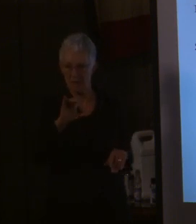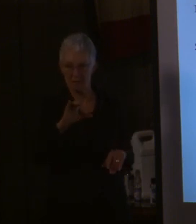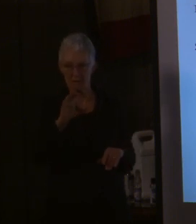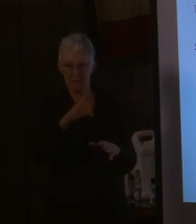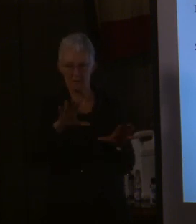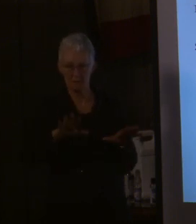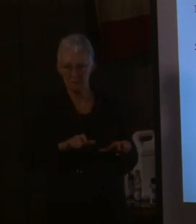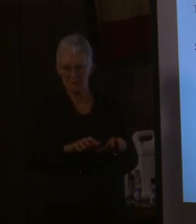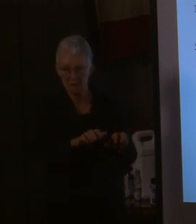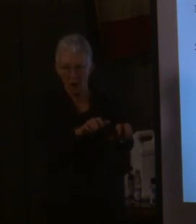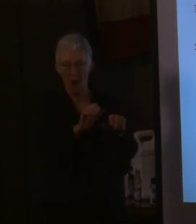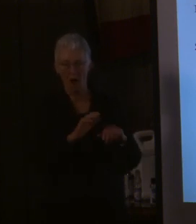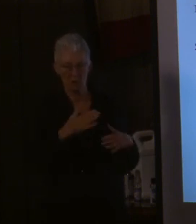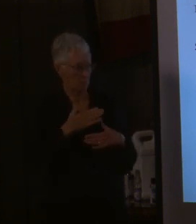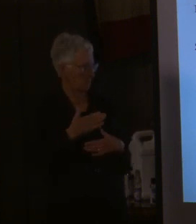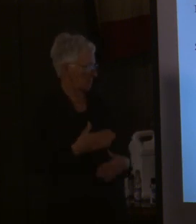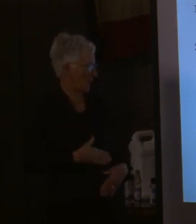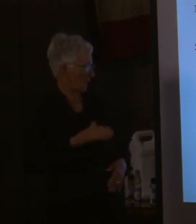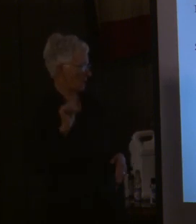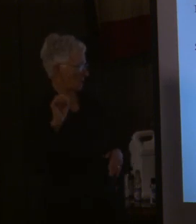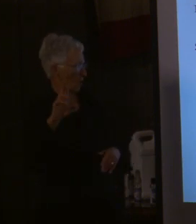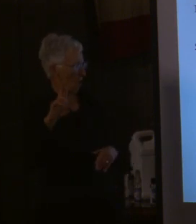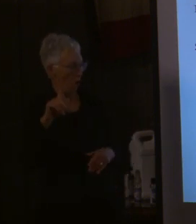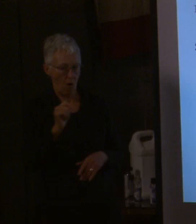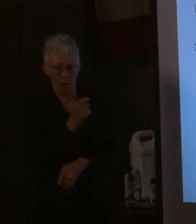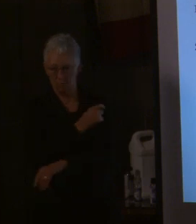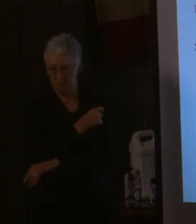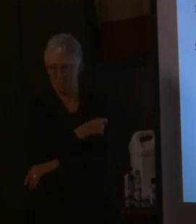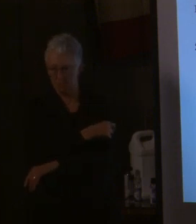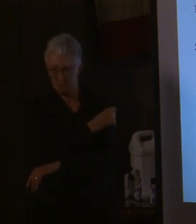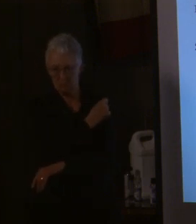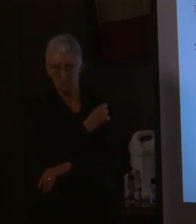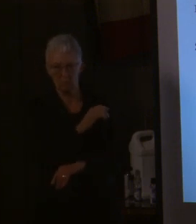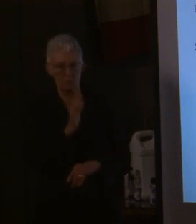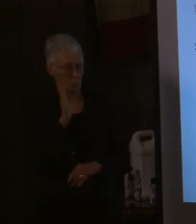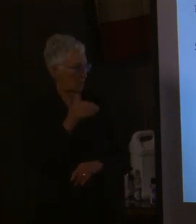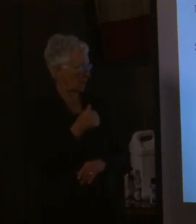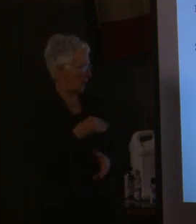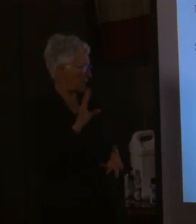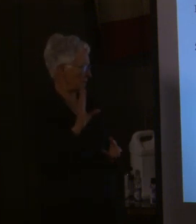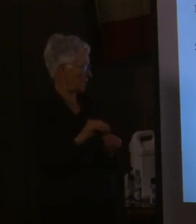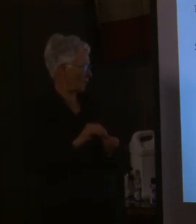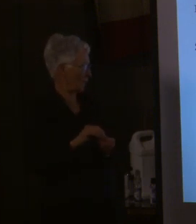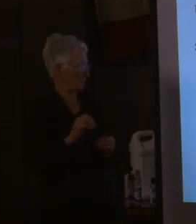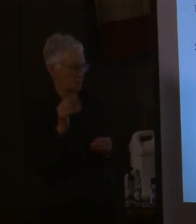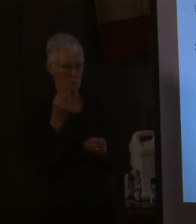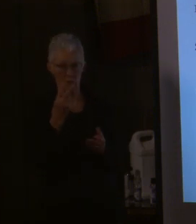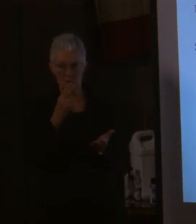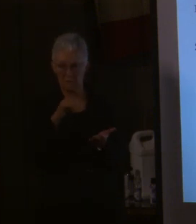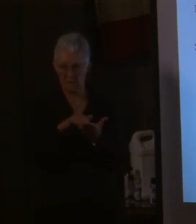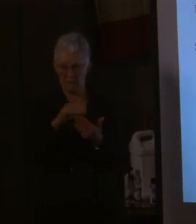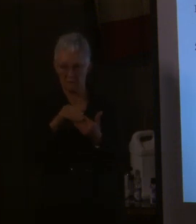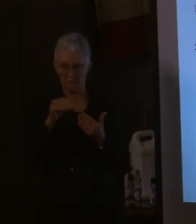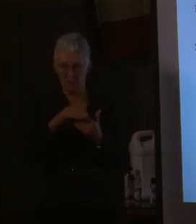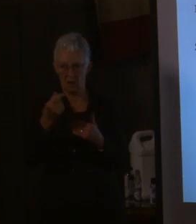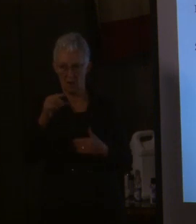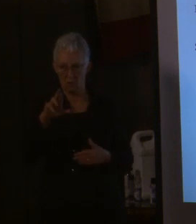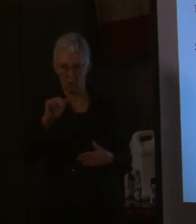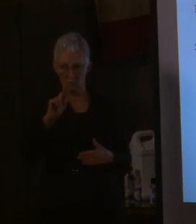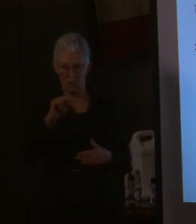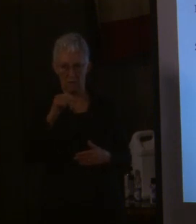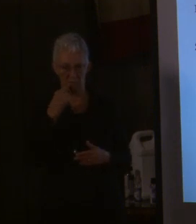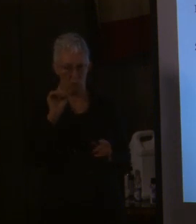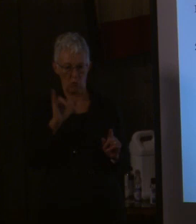served, $20 million, or $22 million rather, $12,000 grants. So again, for folks who may not have applied,